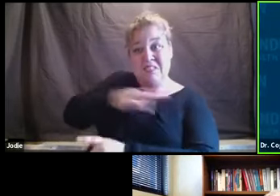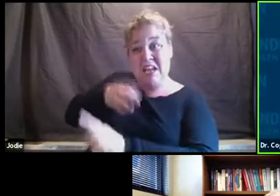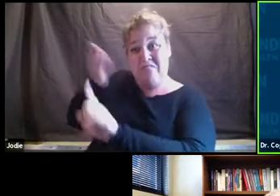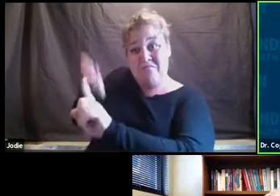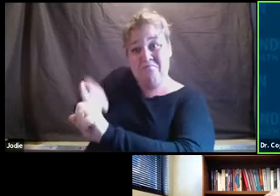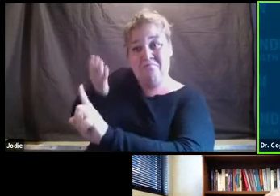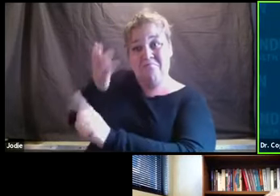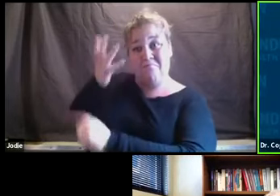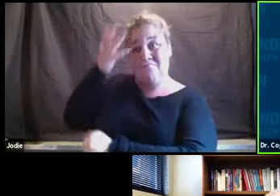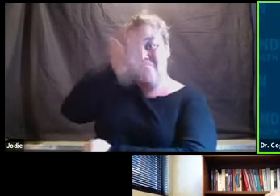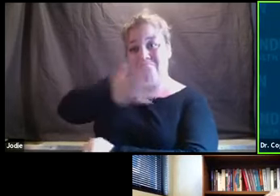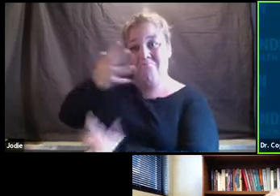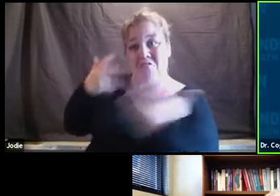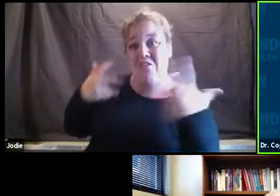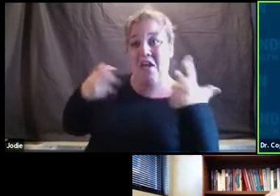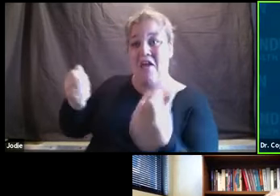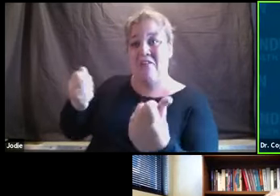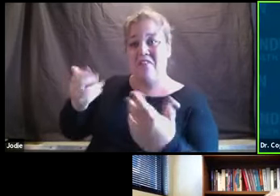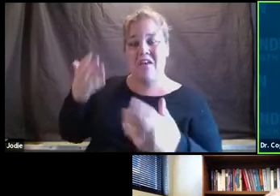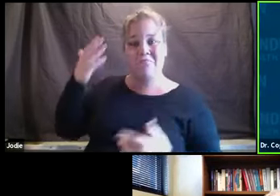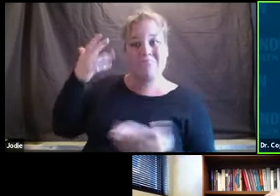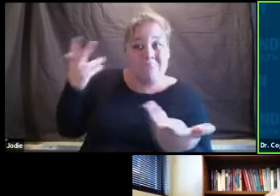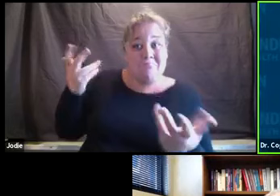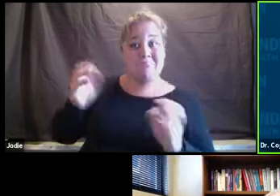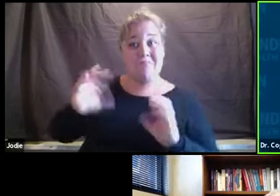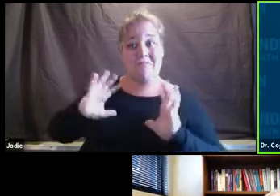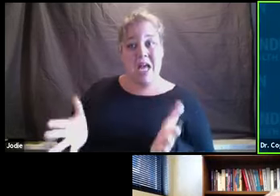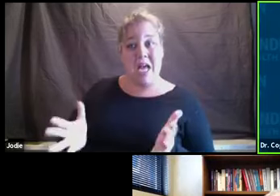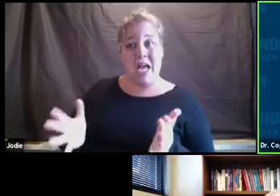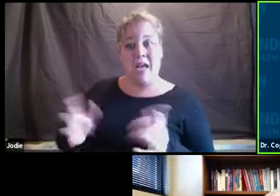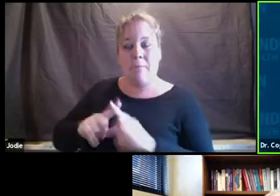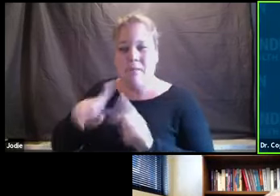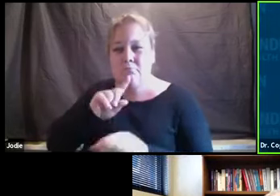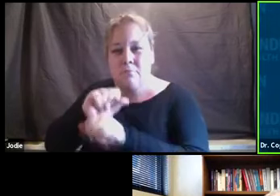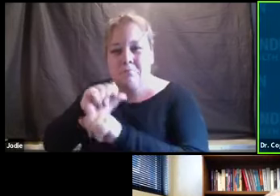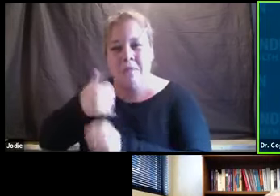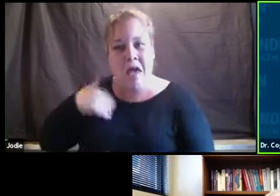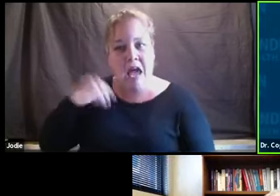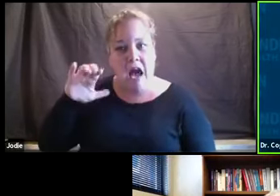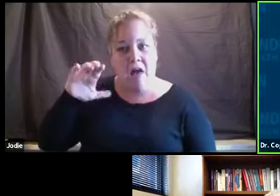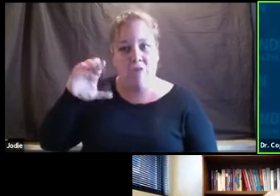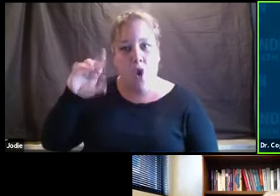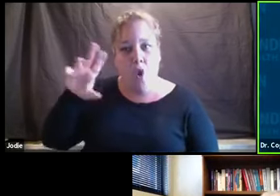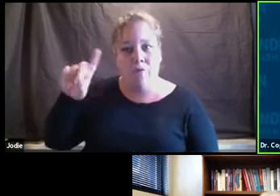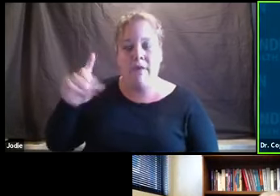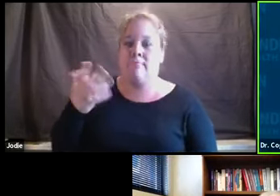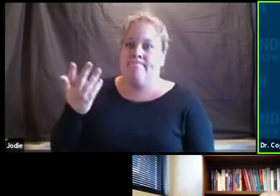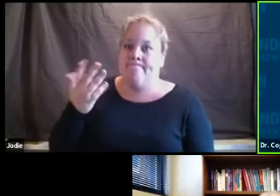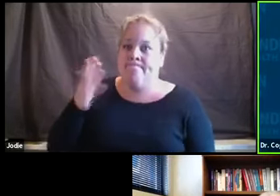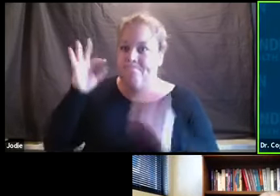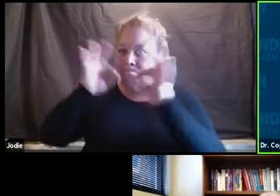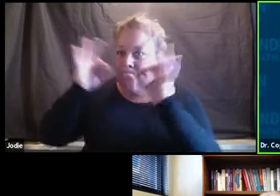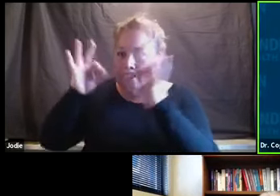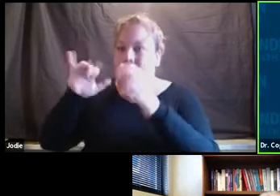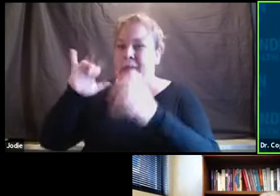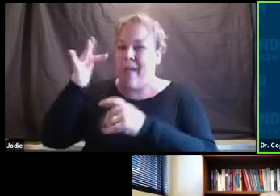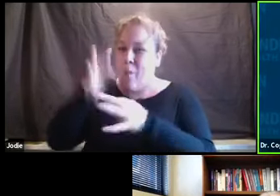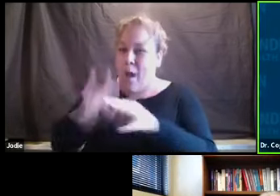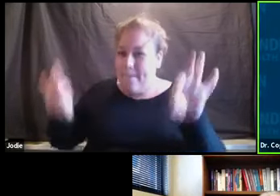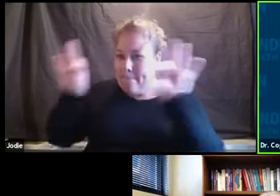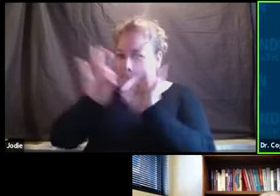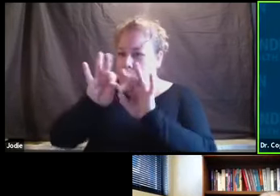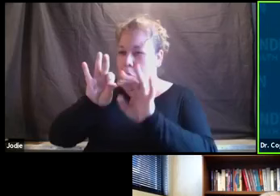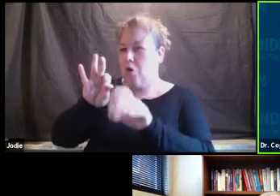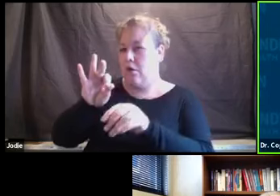a carrier but not have symptoms to one of our residents. Does that answer your question? Do our responses answer your